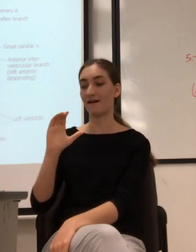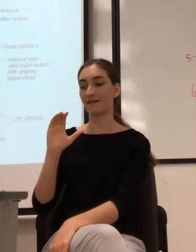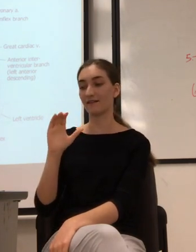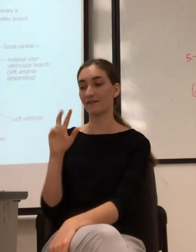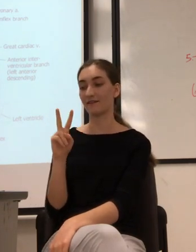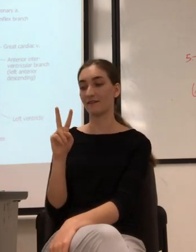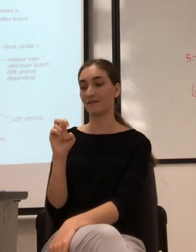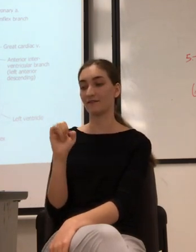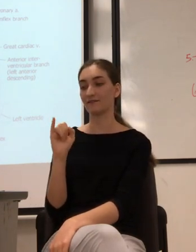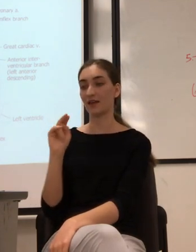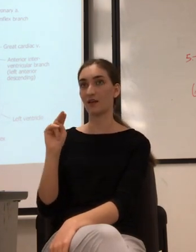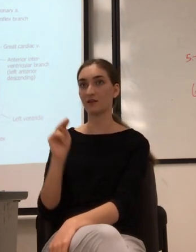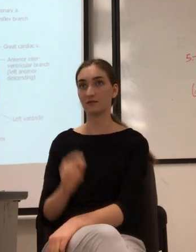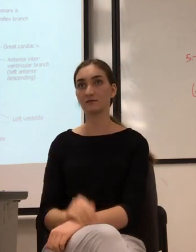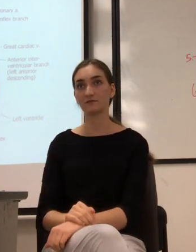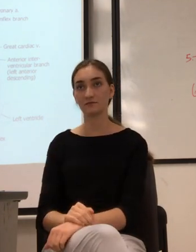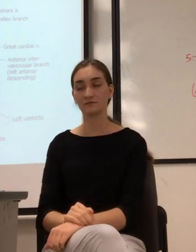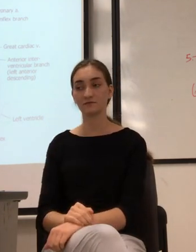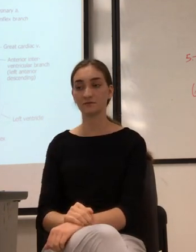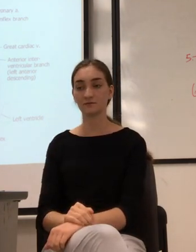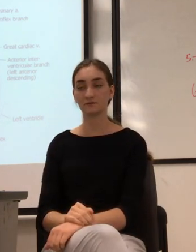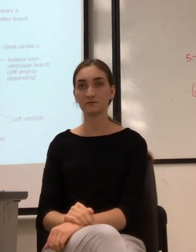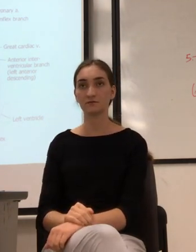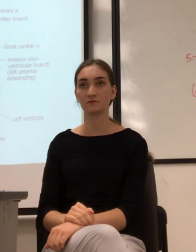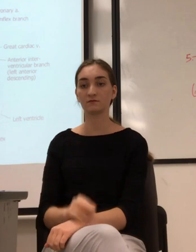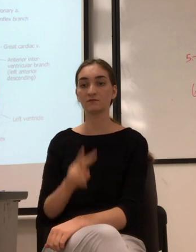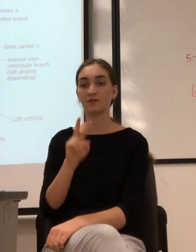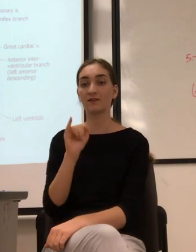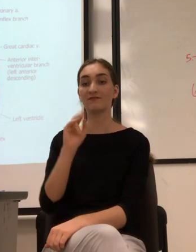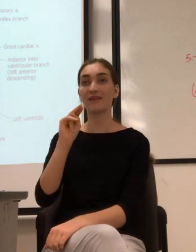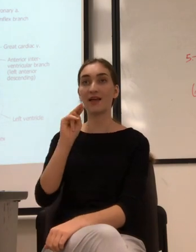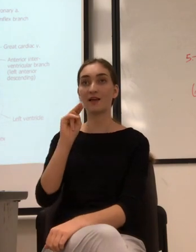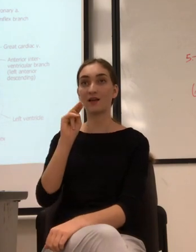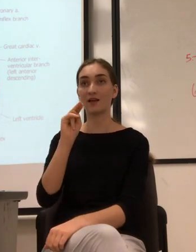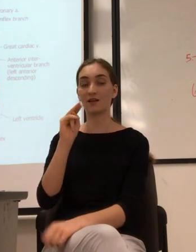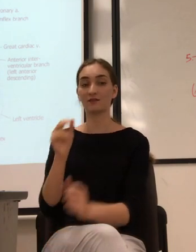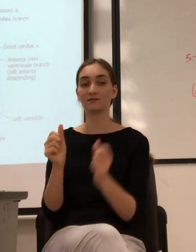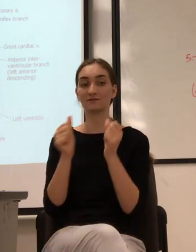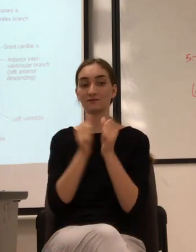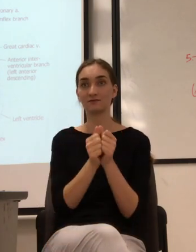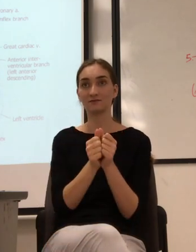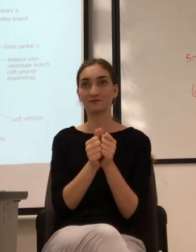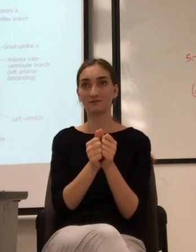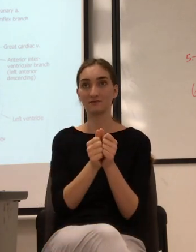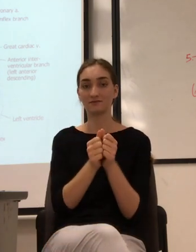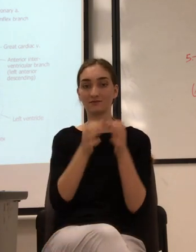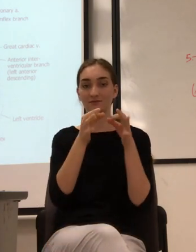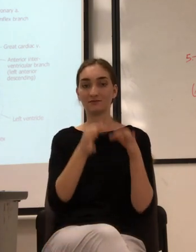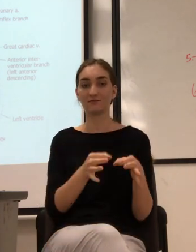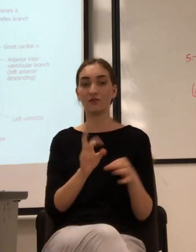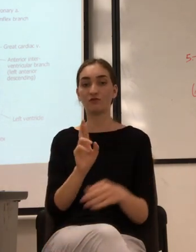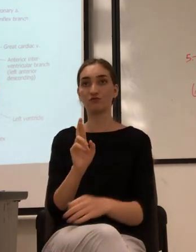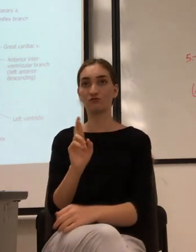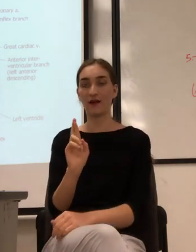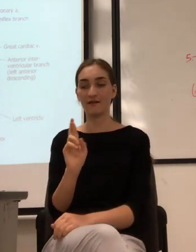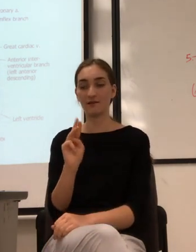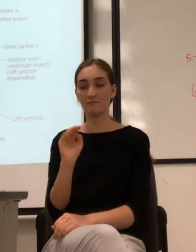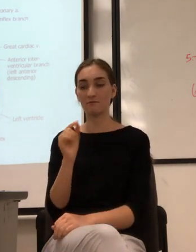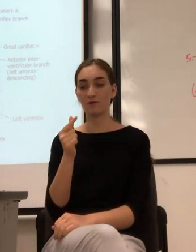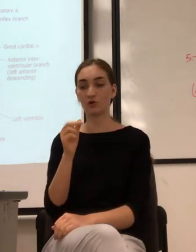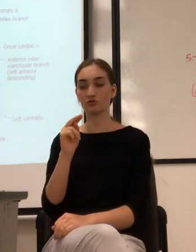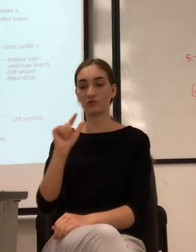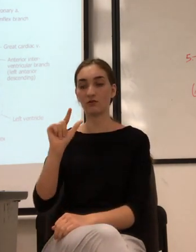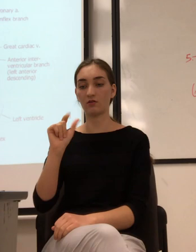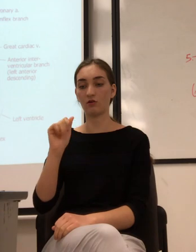cardiac vein. The vein that runs with the right marginal artery is the small cardiac